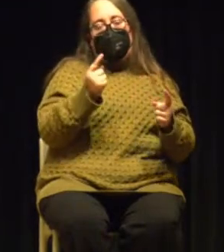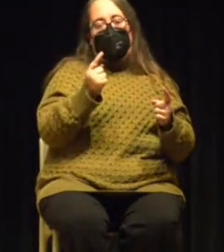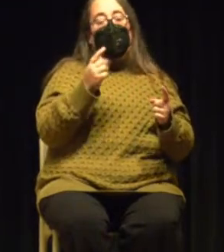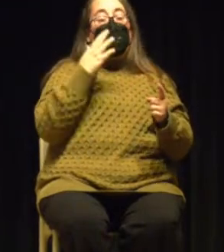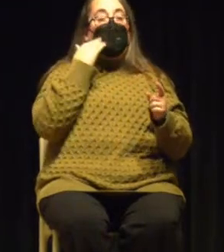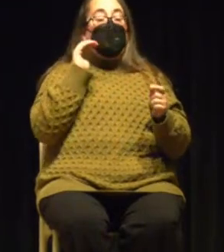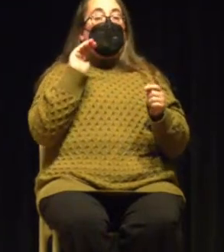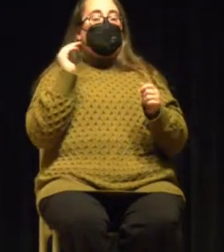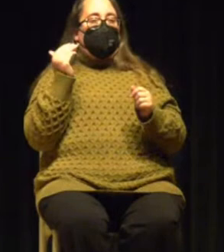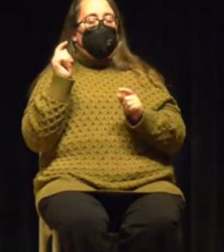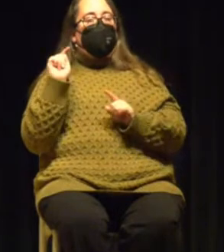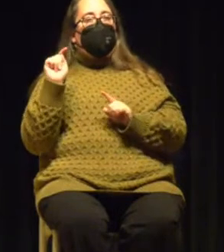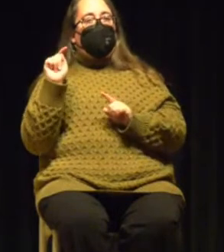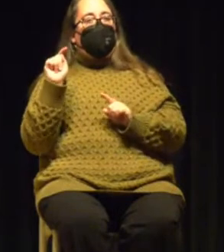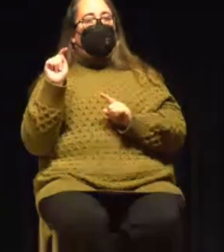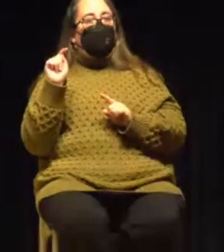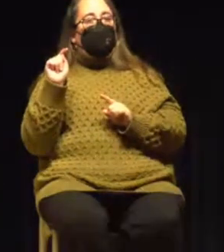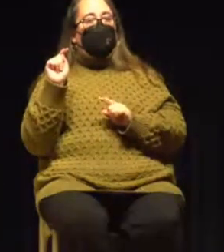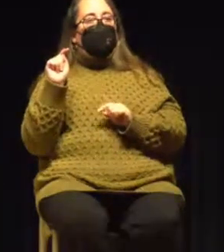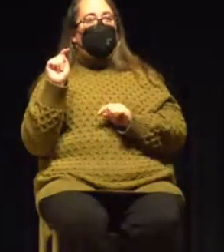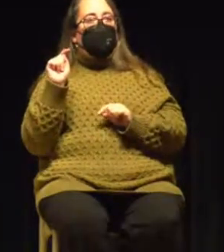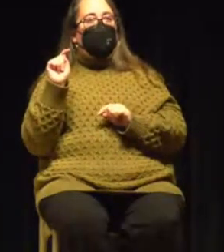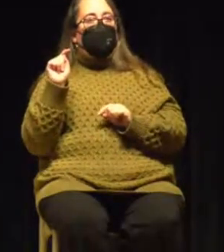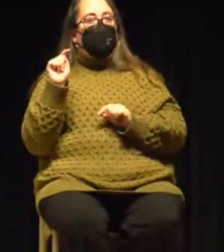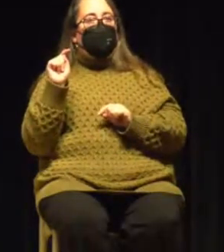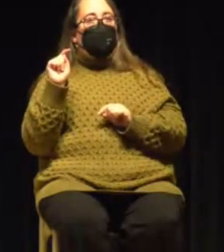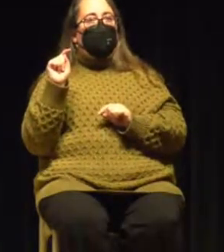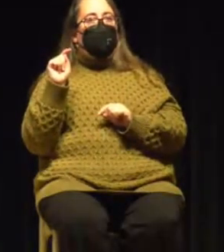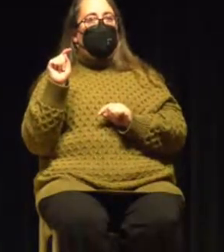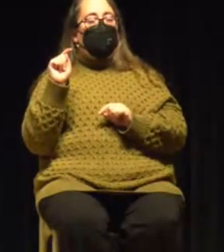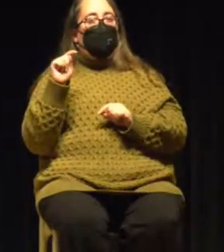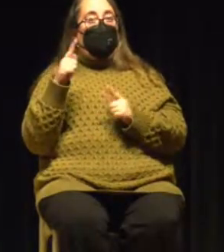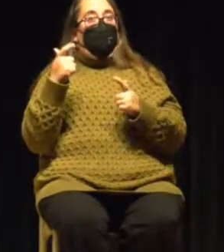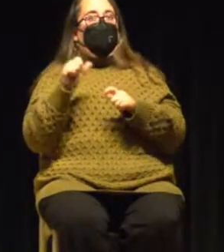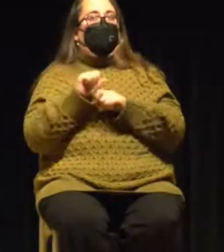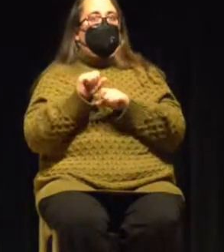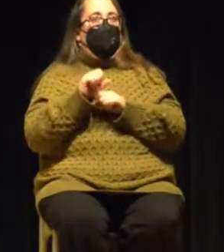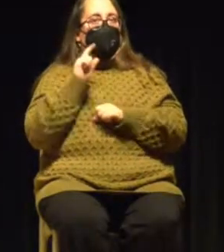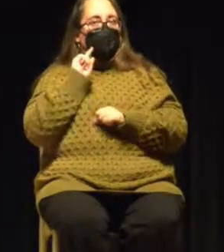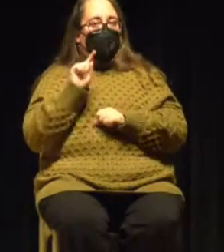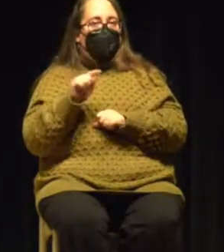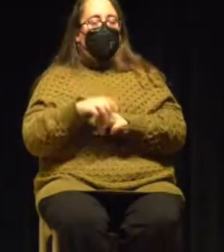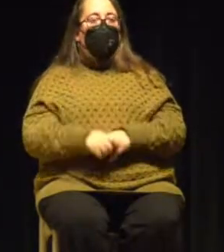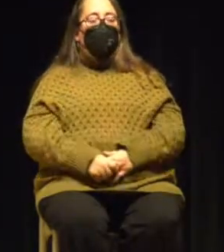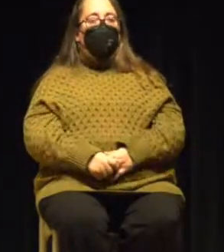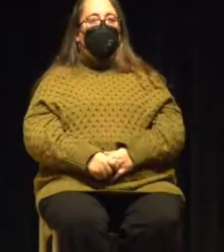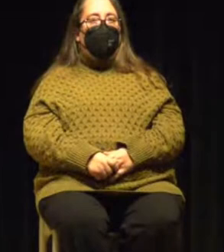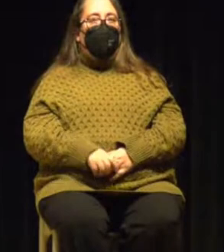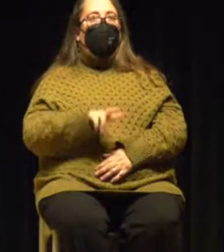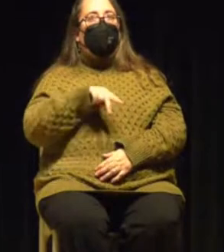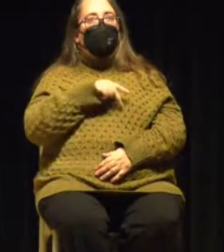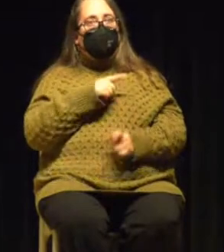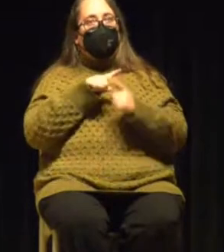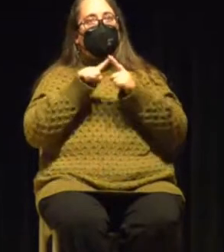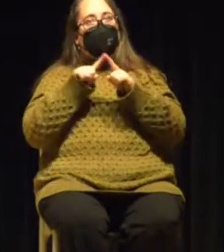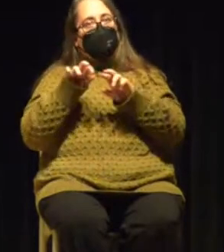it seems like this was quite a large undertaking for you personally,